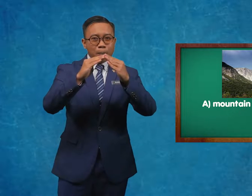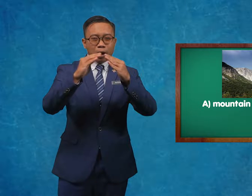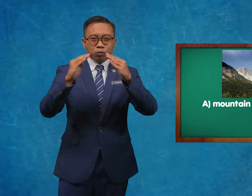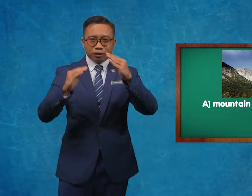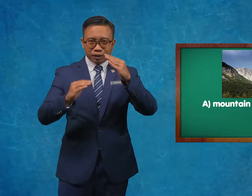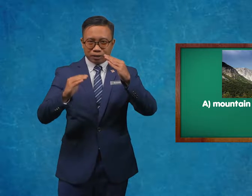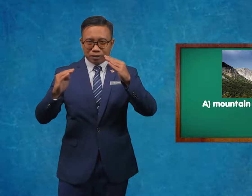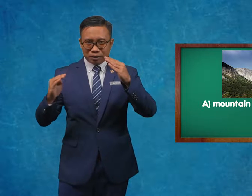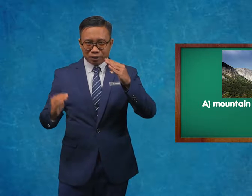Mountain.